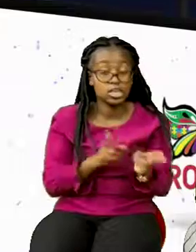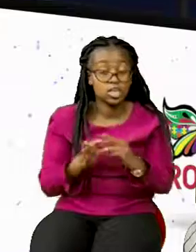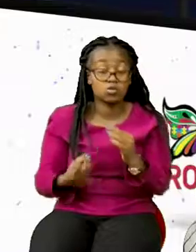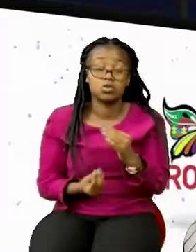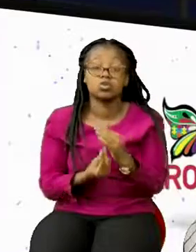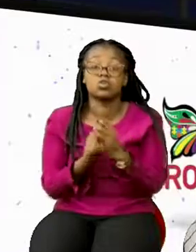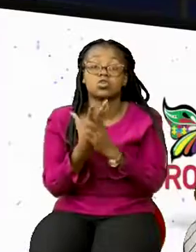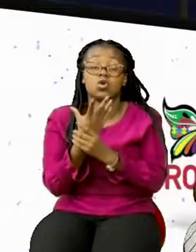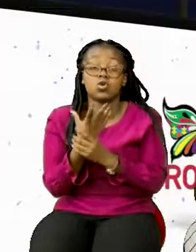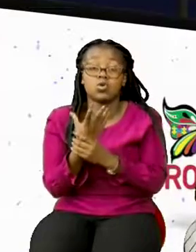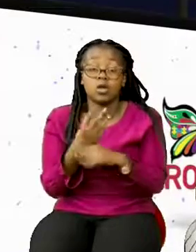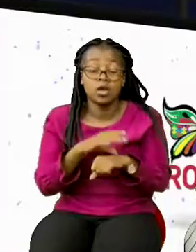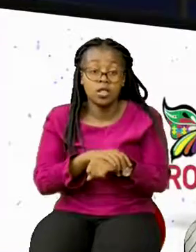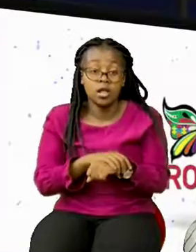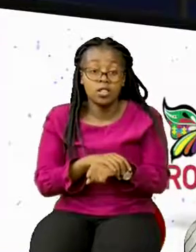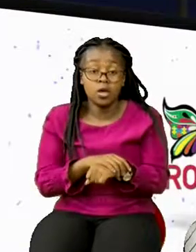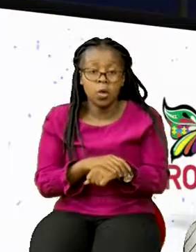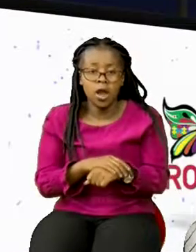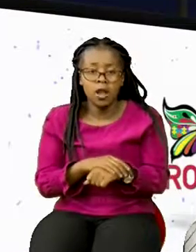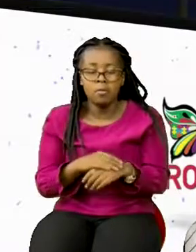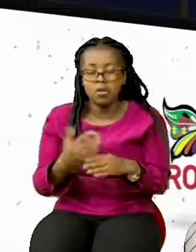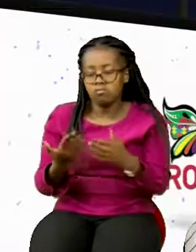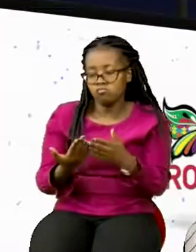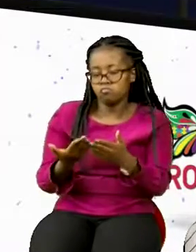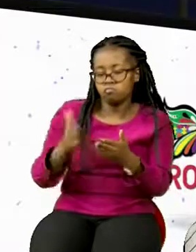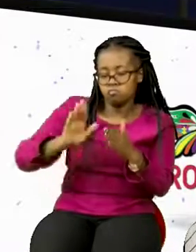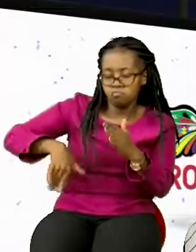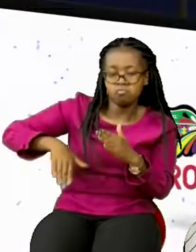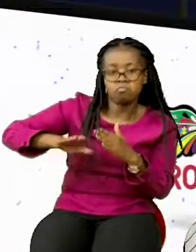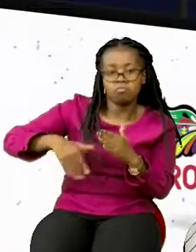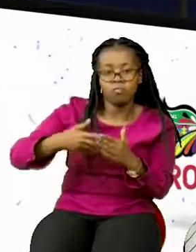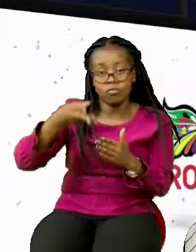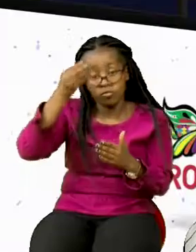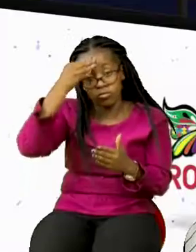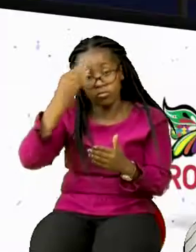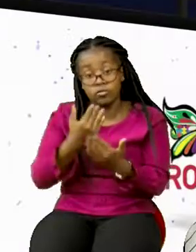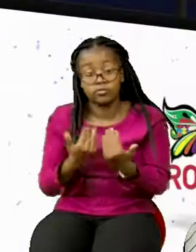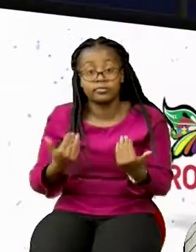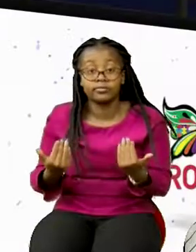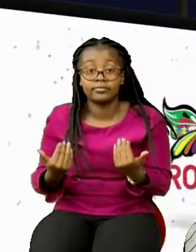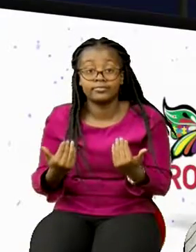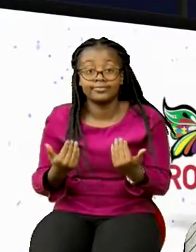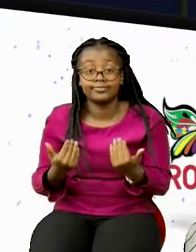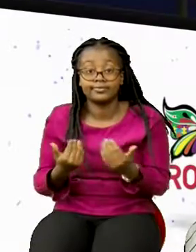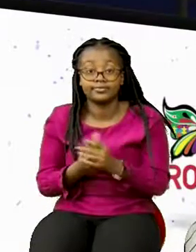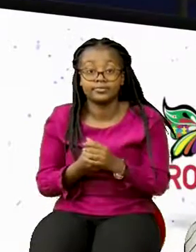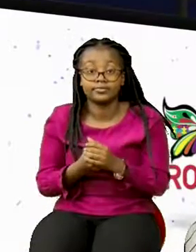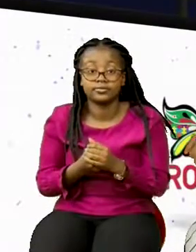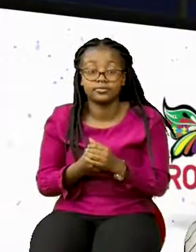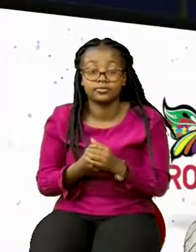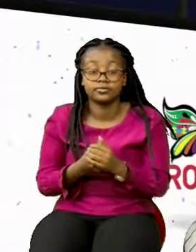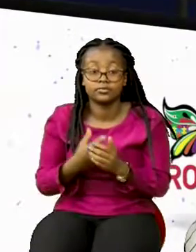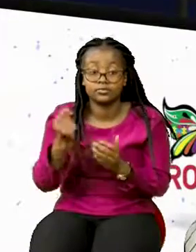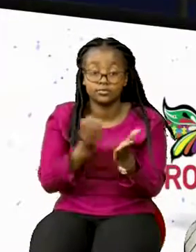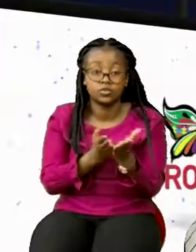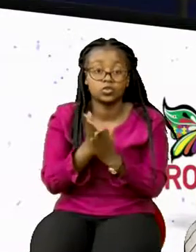growth. So you will find that they will be lagging behind in this. So if a child is going to be